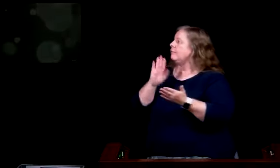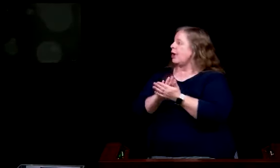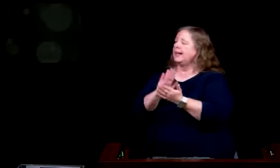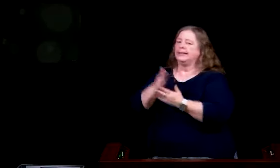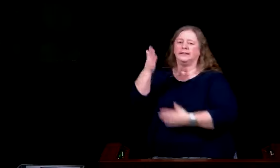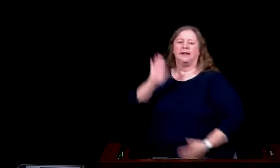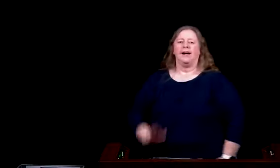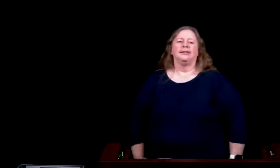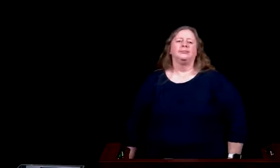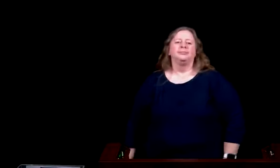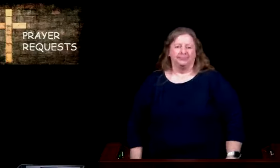sing. That was our psalm.